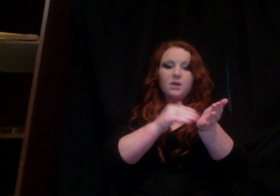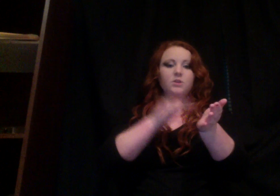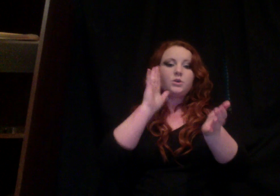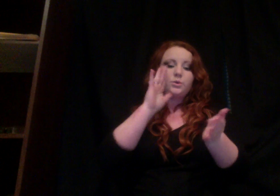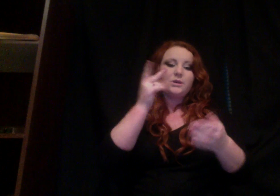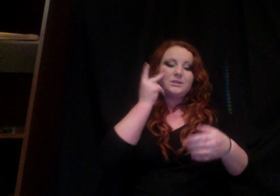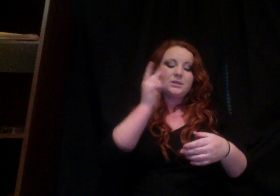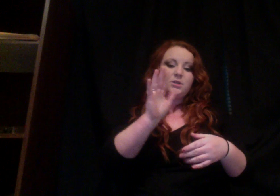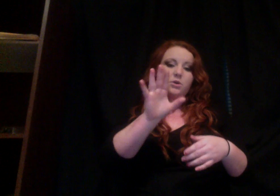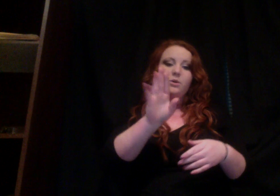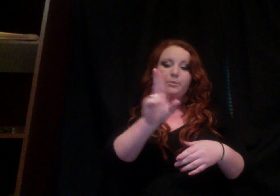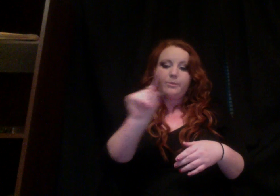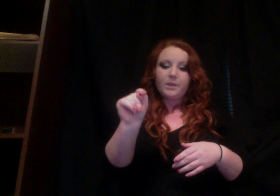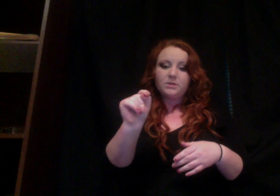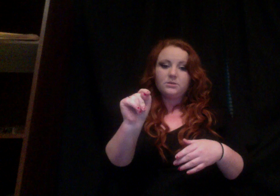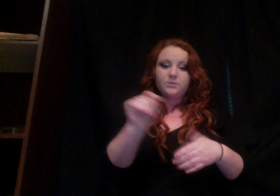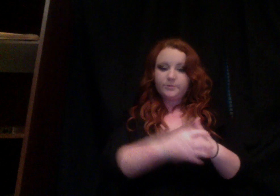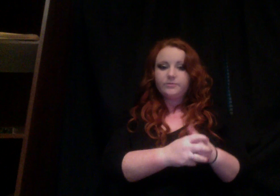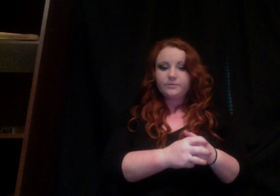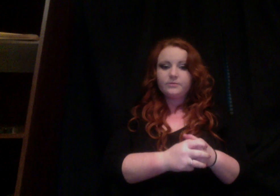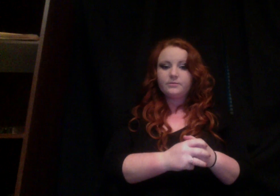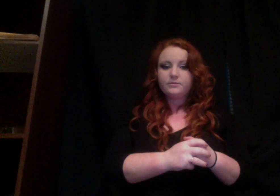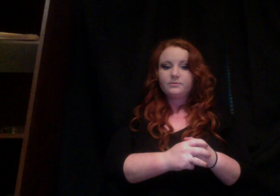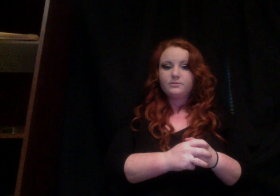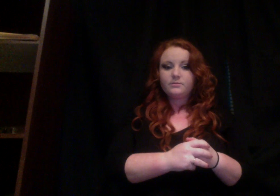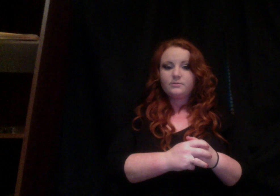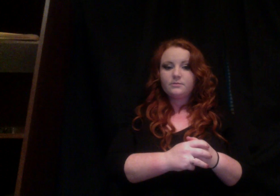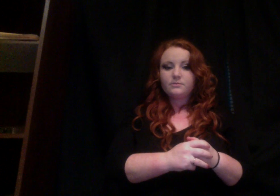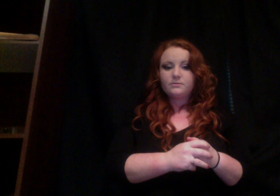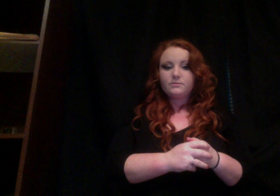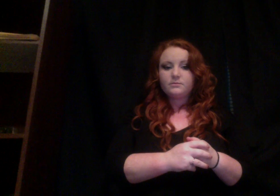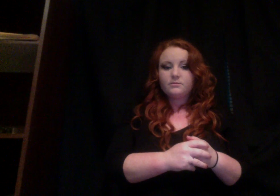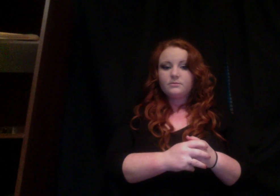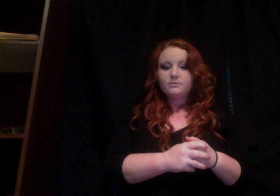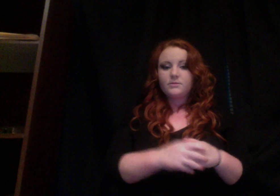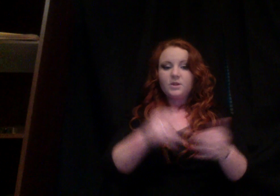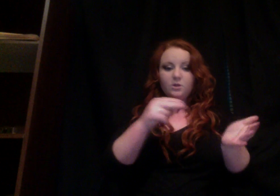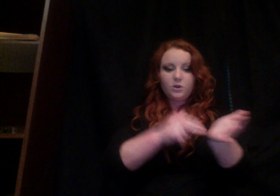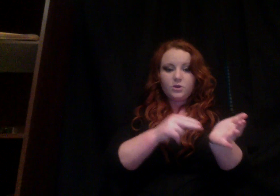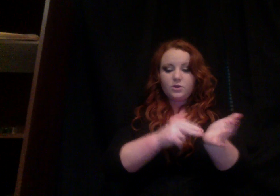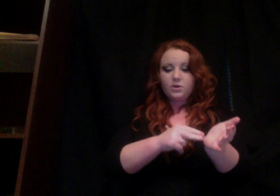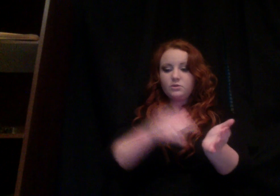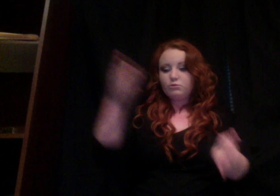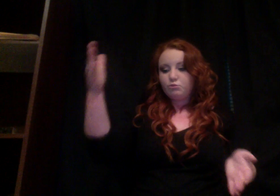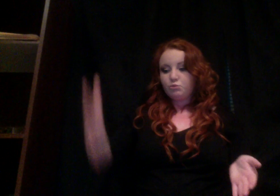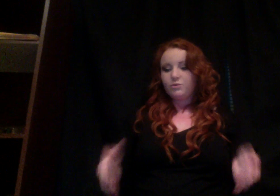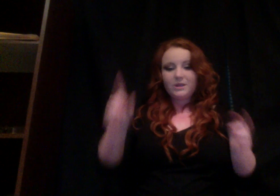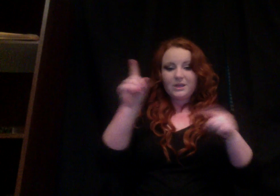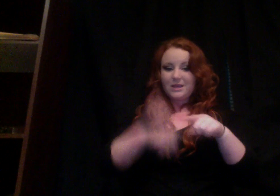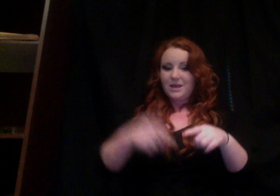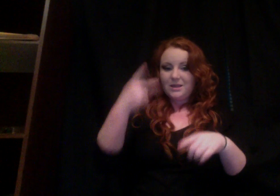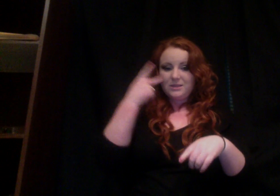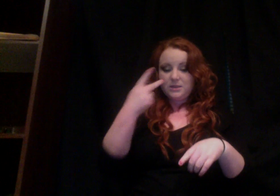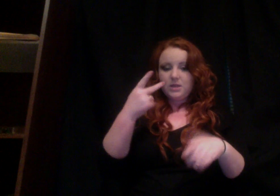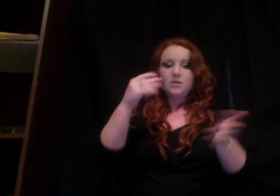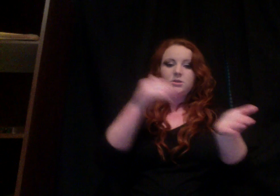is facing the physician. The patient is covered up. The nurse is on the opposite side. So it's actually